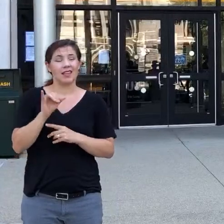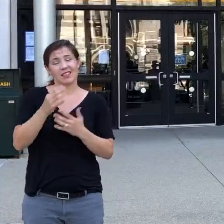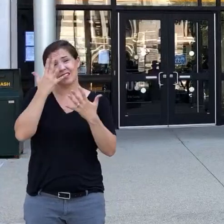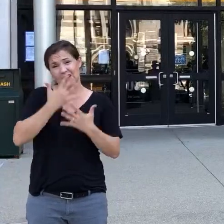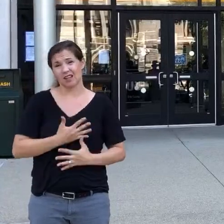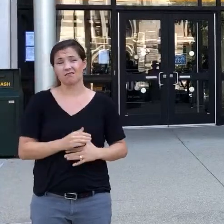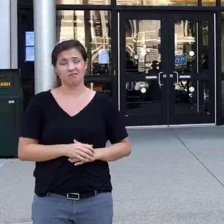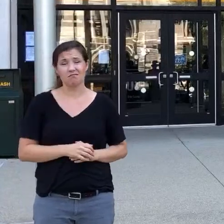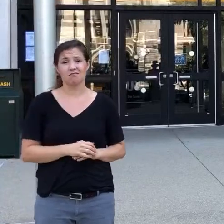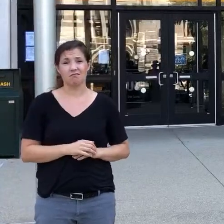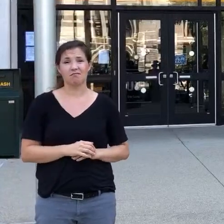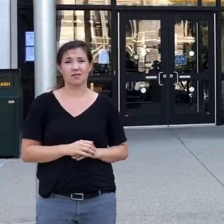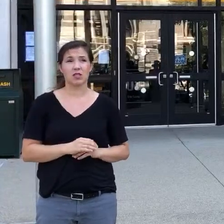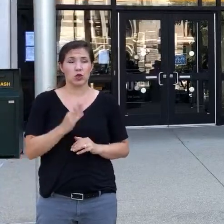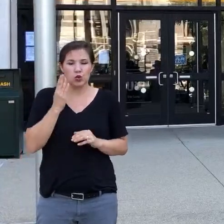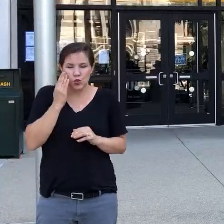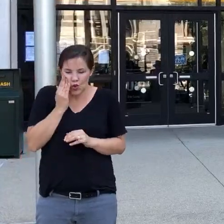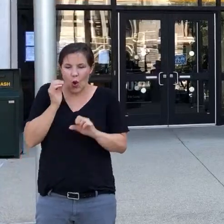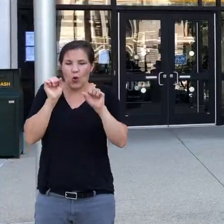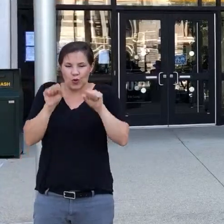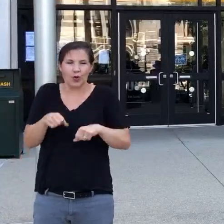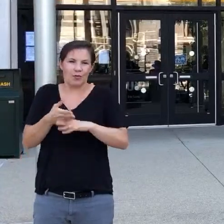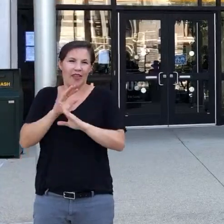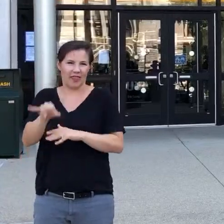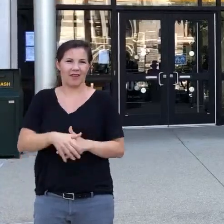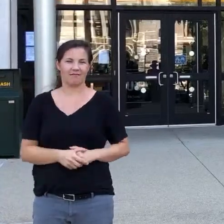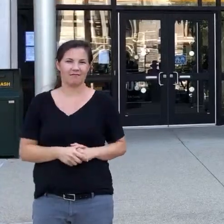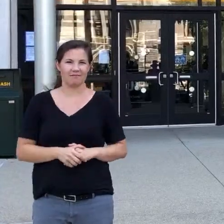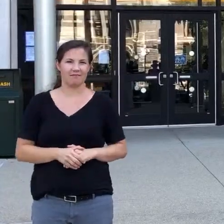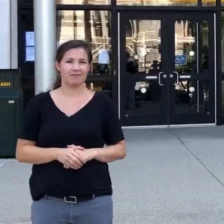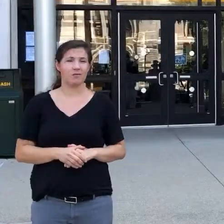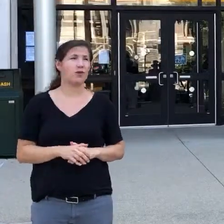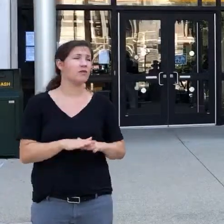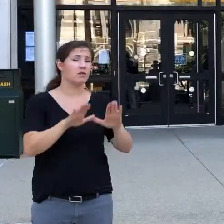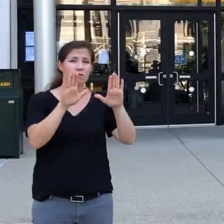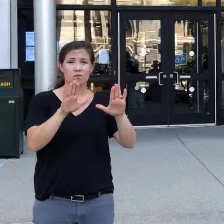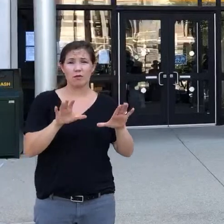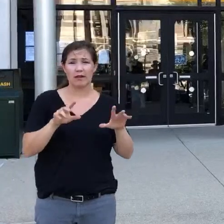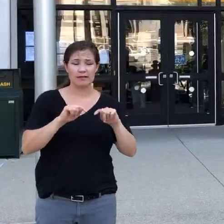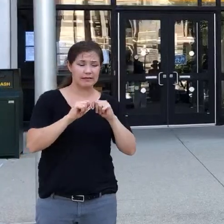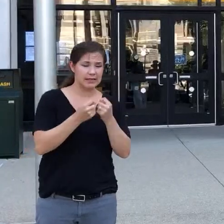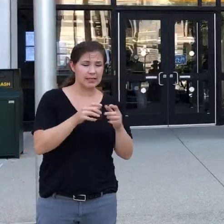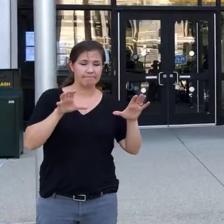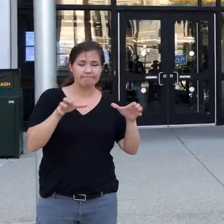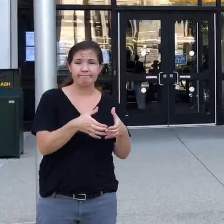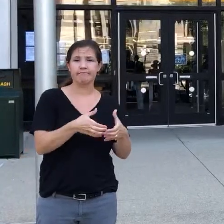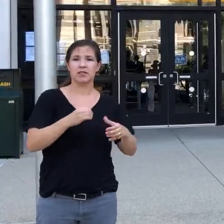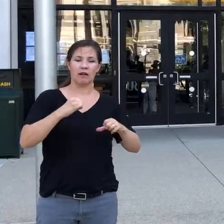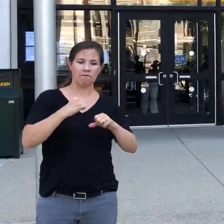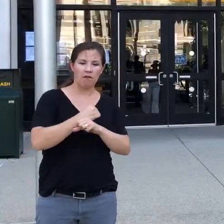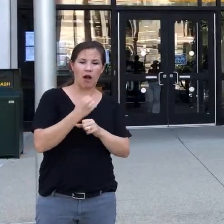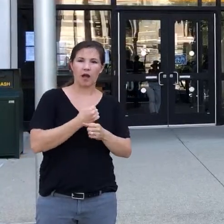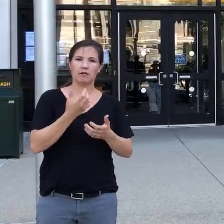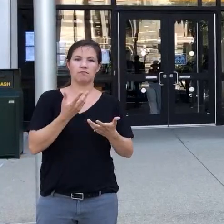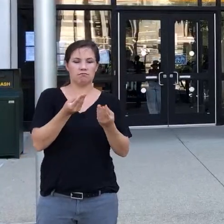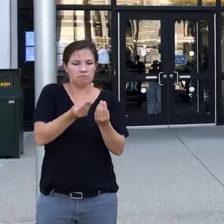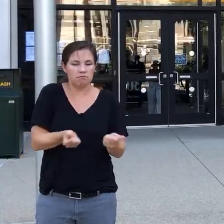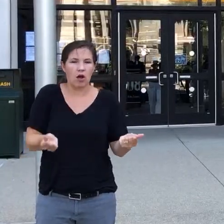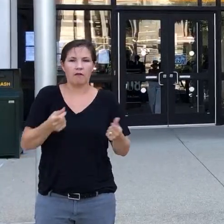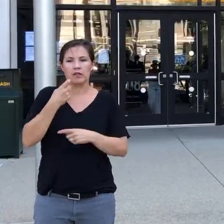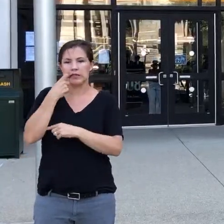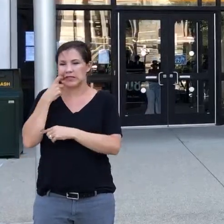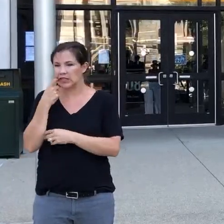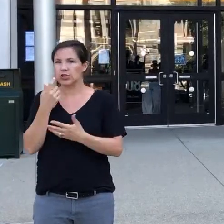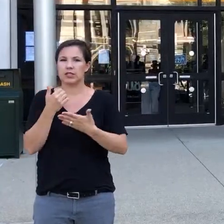sad, because we know it could be prevented. We have a great team in our community to fight addictions, to fight substance